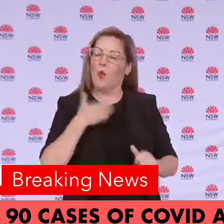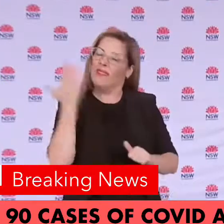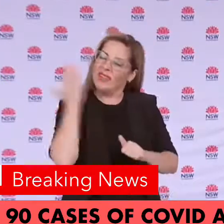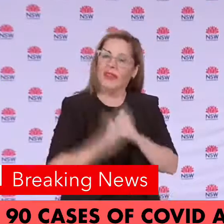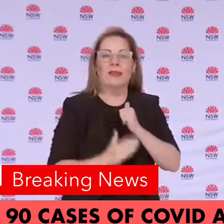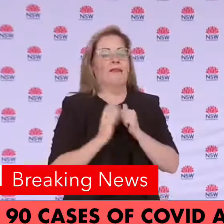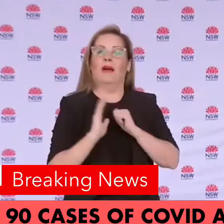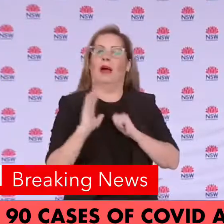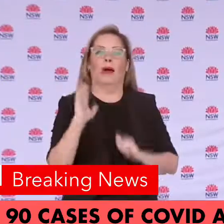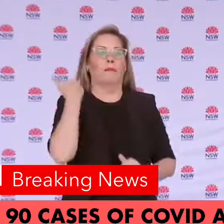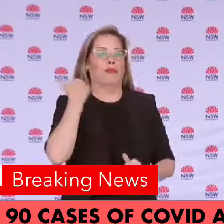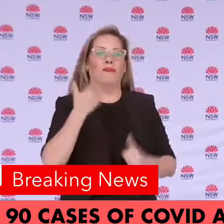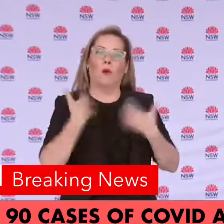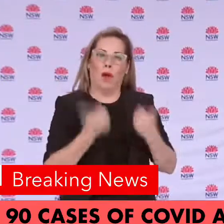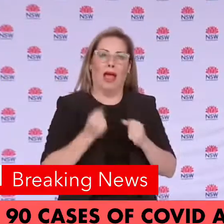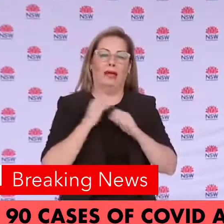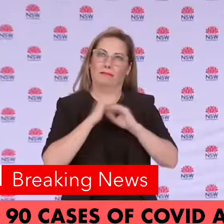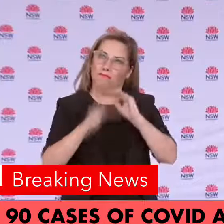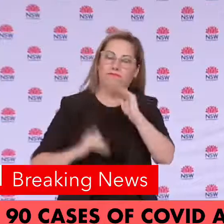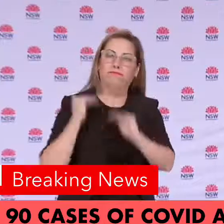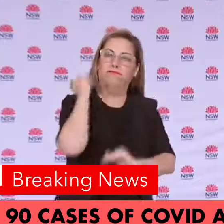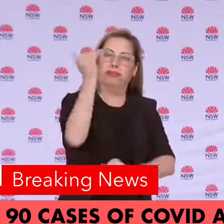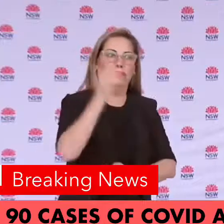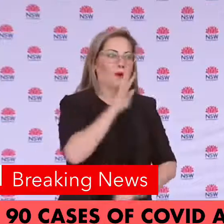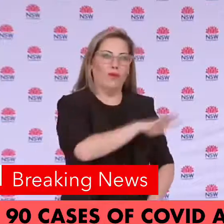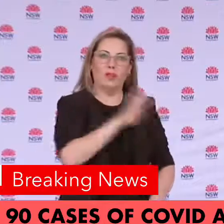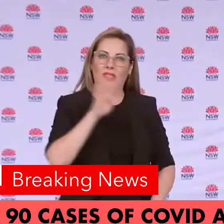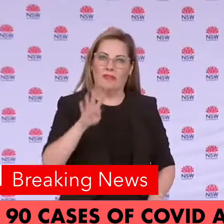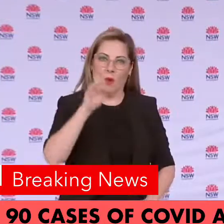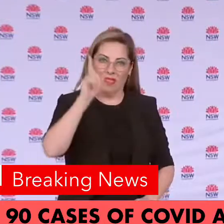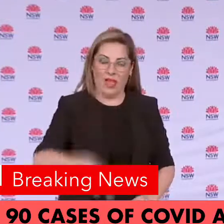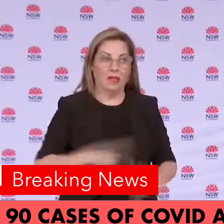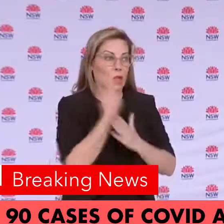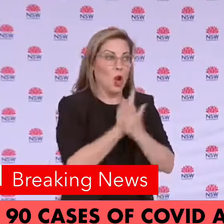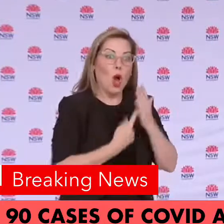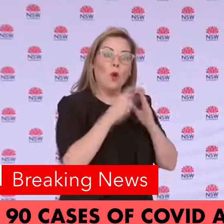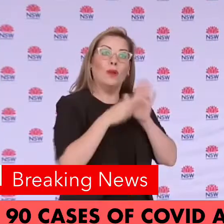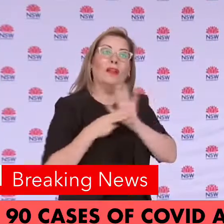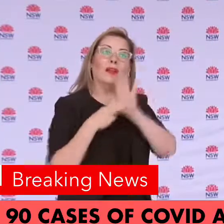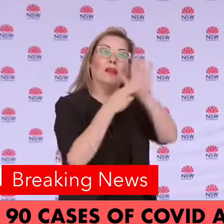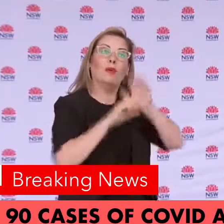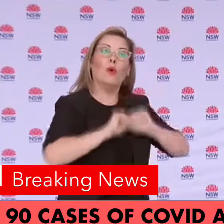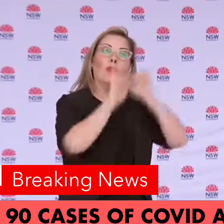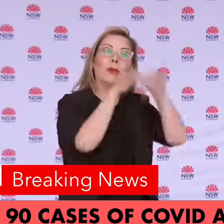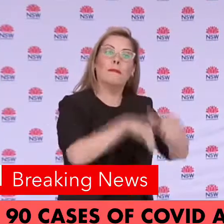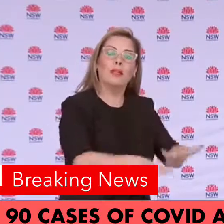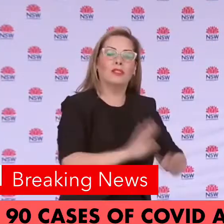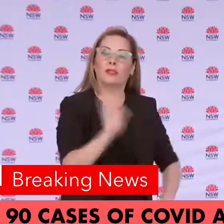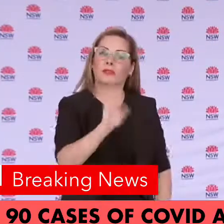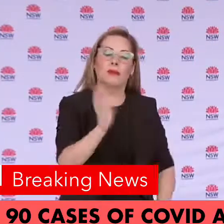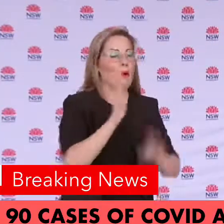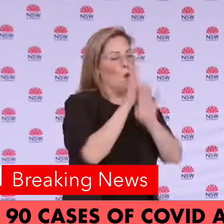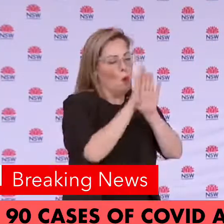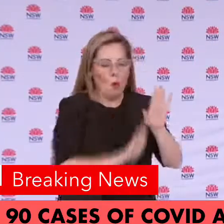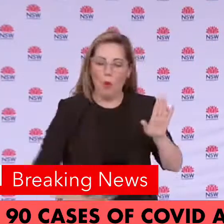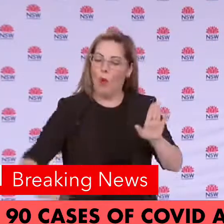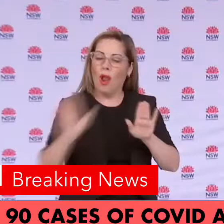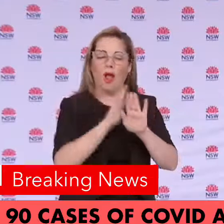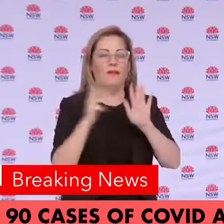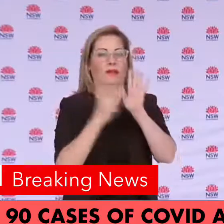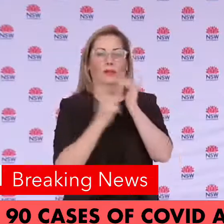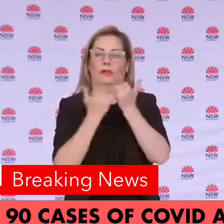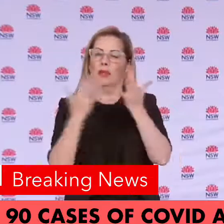not just in the Northern Beaches community, but throughout Sydney and throughout all of New South Wales, and that's exactly what we want and what we need to